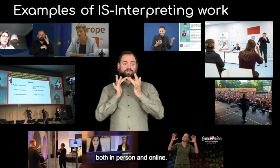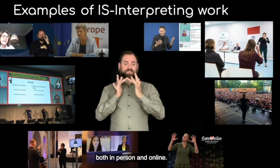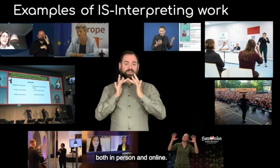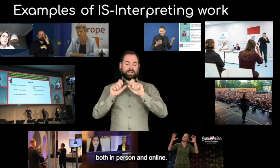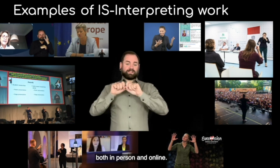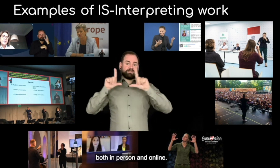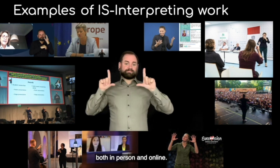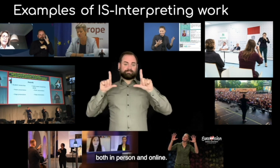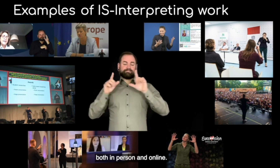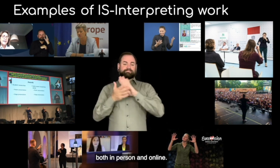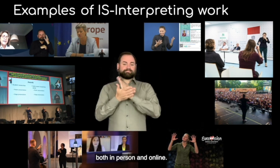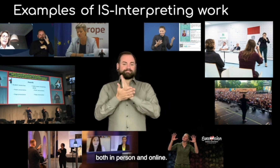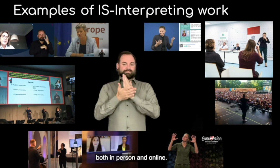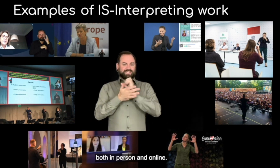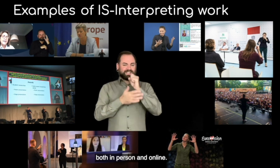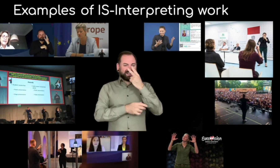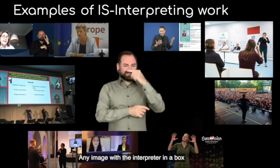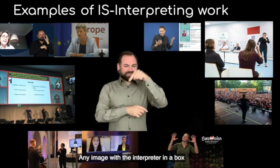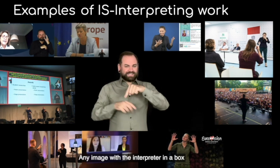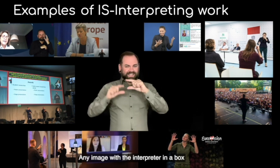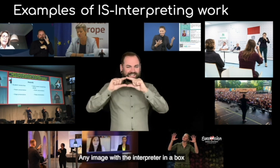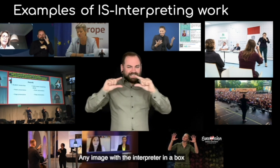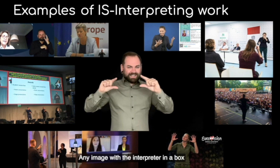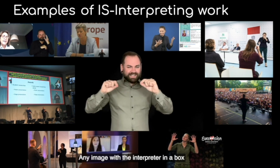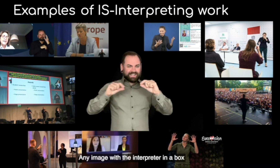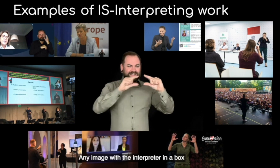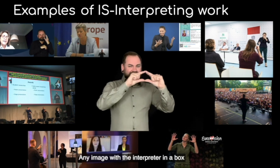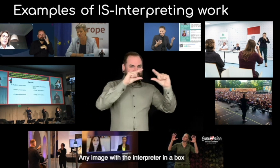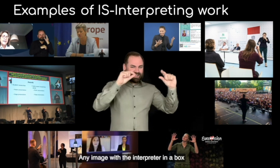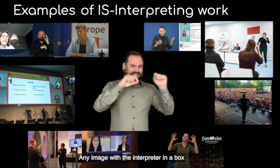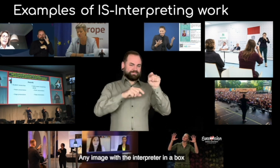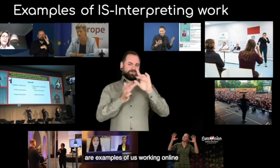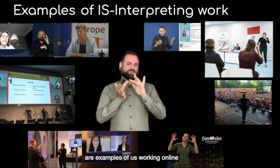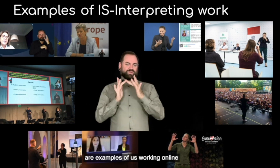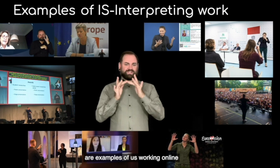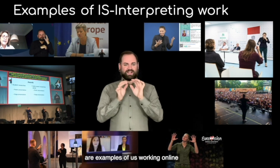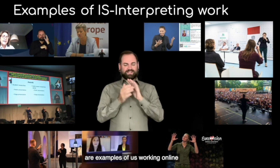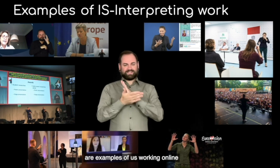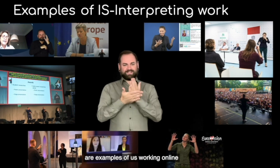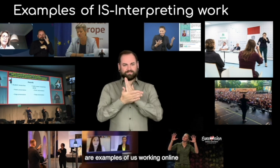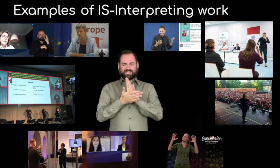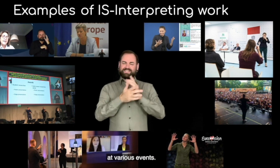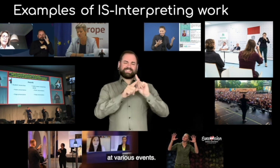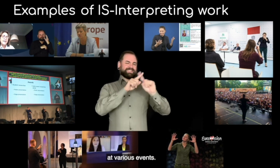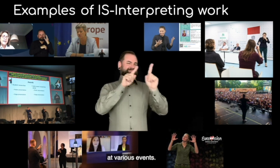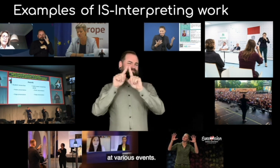Any image with an interpreter in a box are examples of us working online at various events.